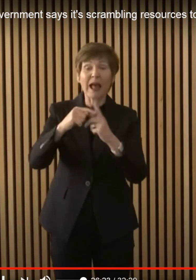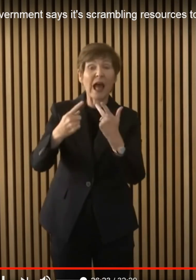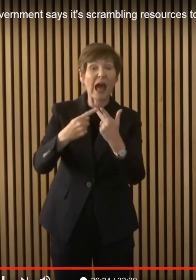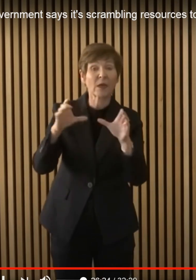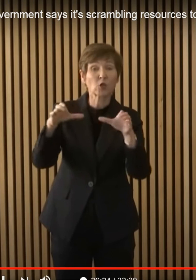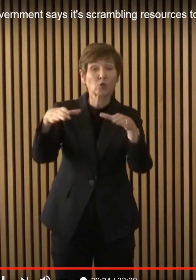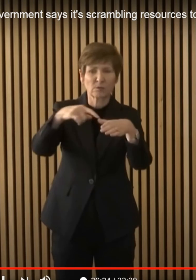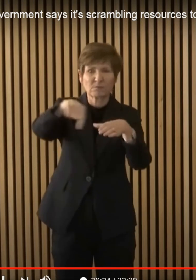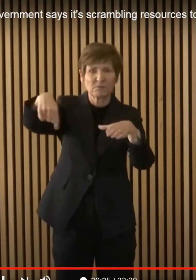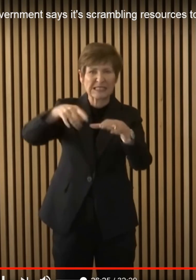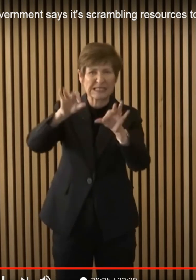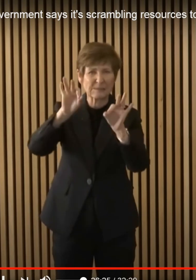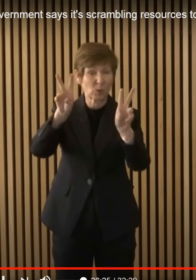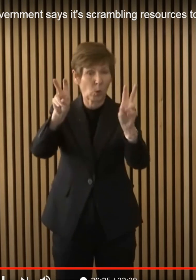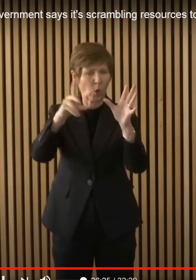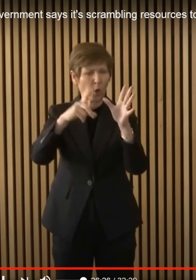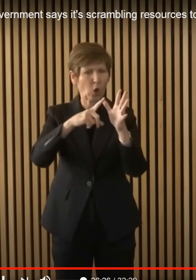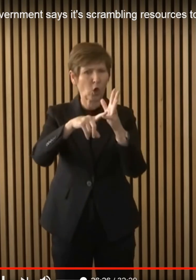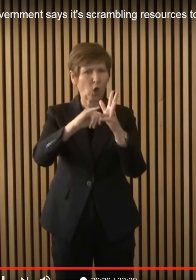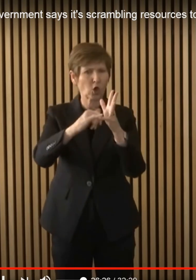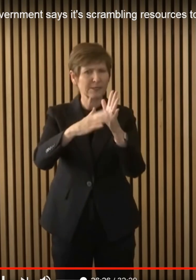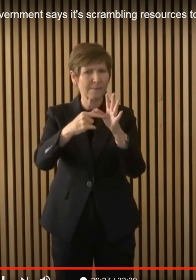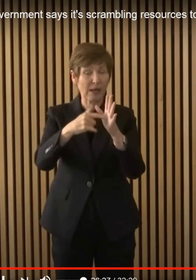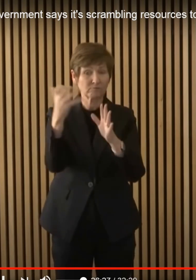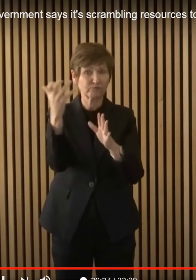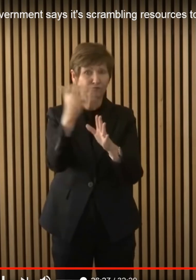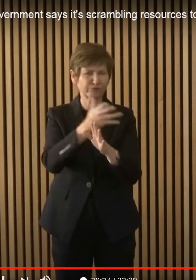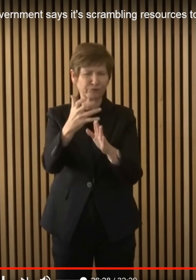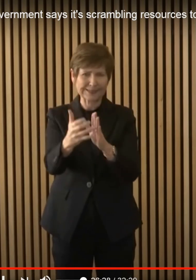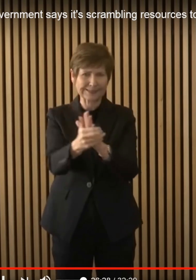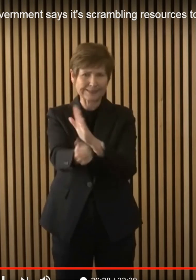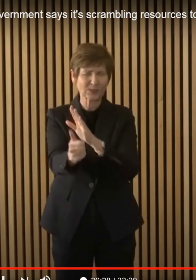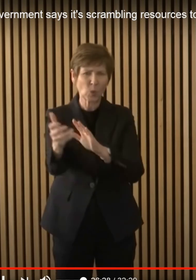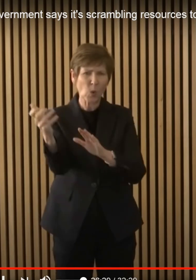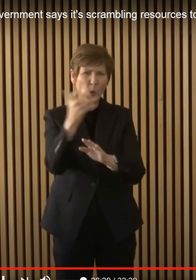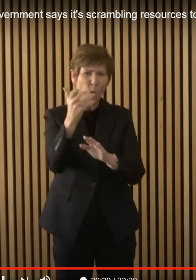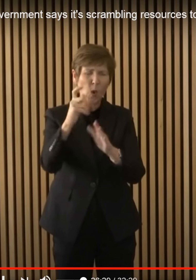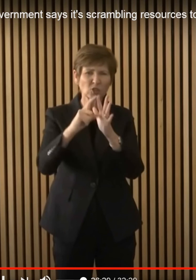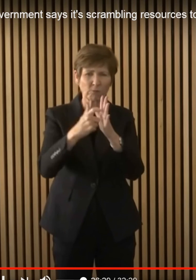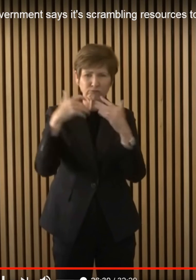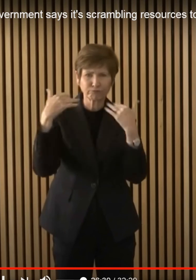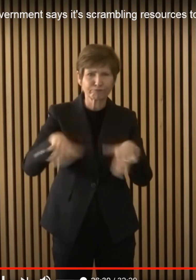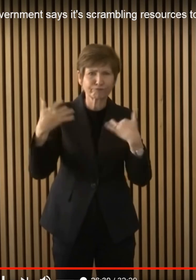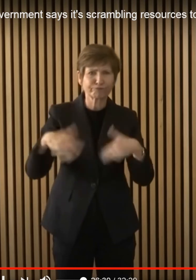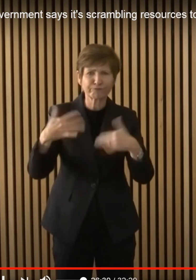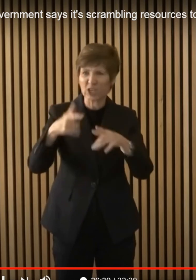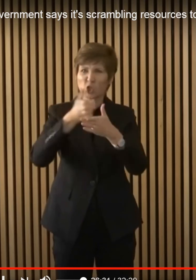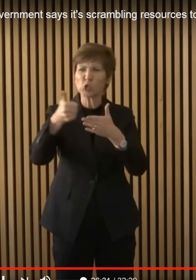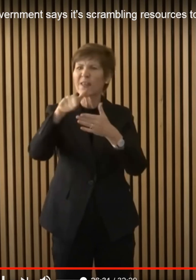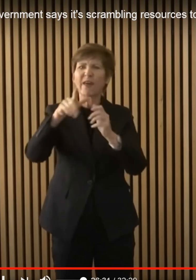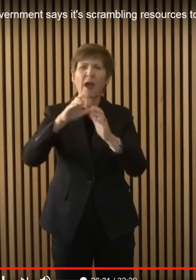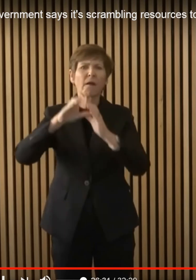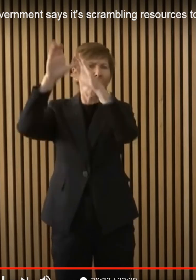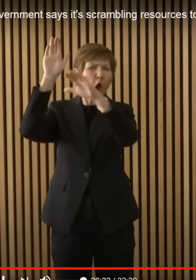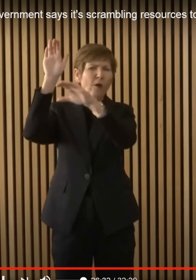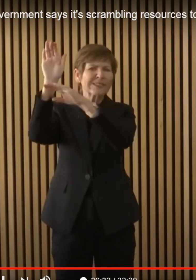called in once there were facilities which had significant issues. And I think it's important to understand that what we